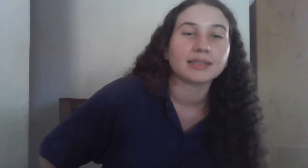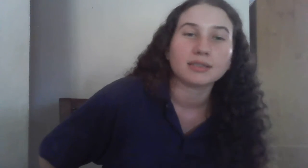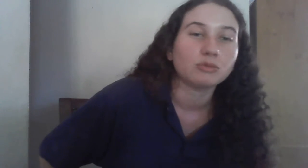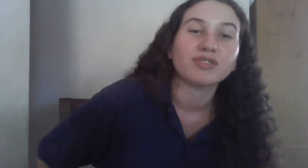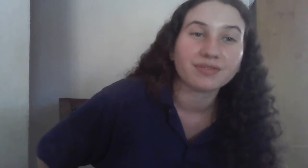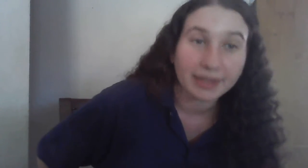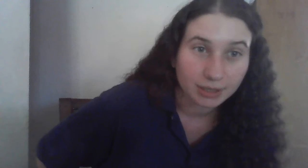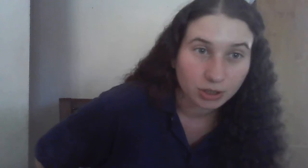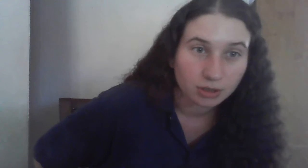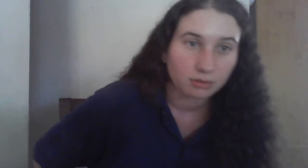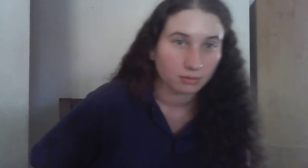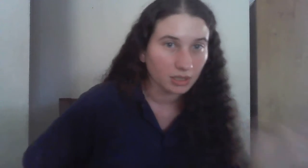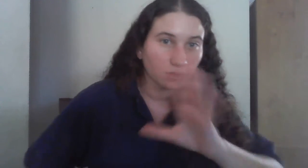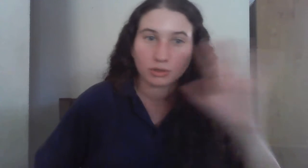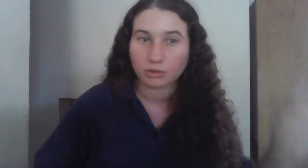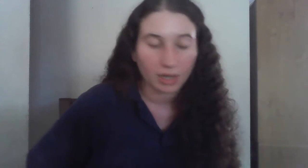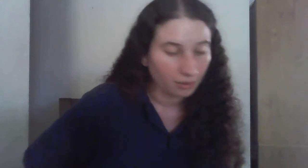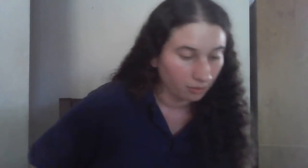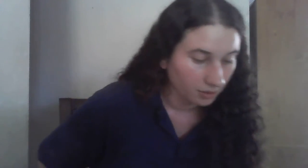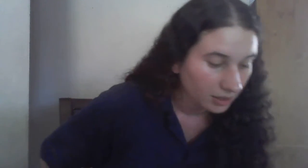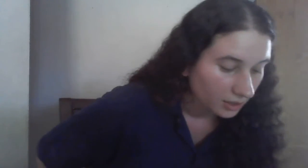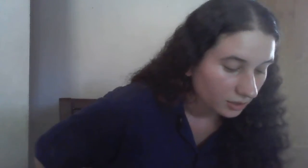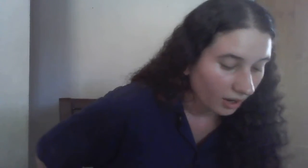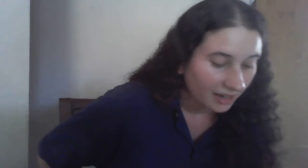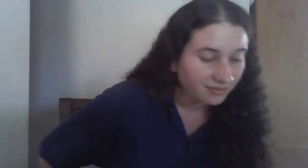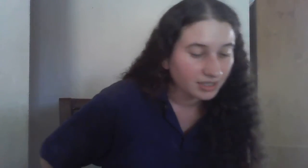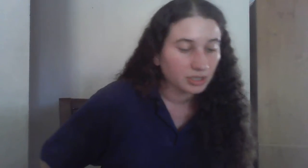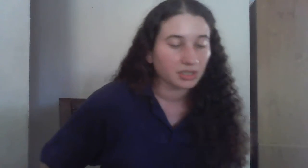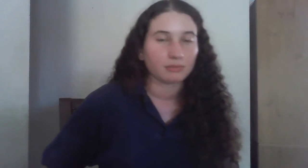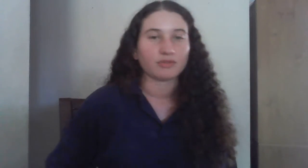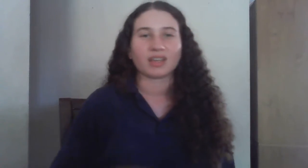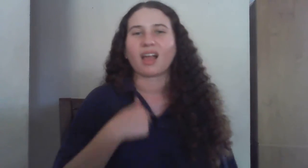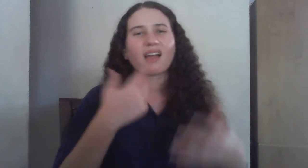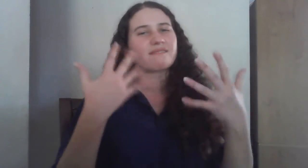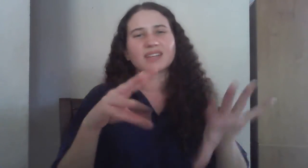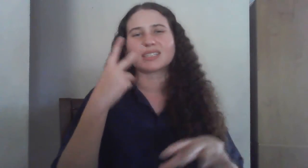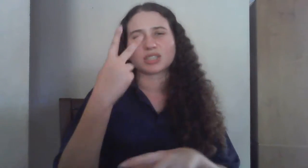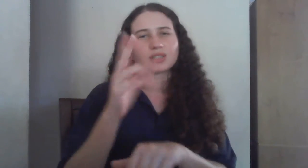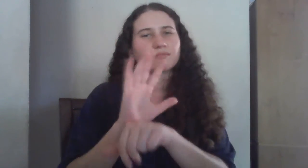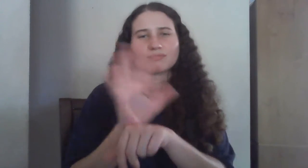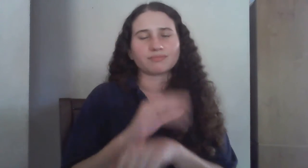see movie finish, right? You could do it either or. So I finished see movie.